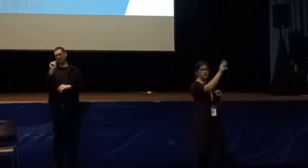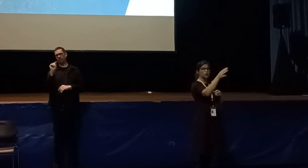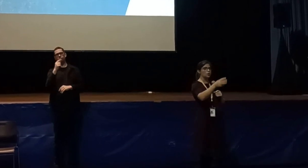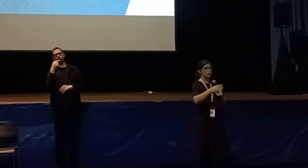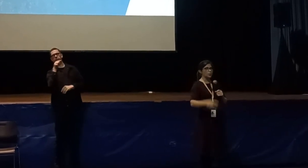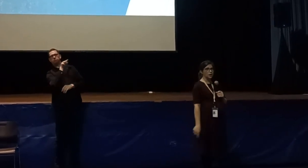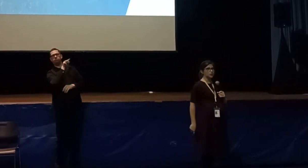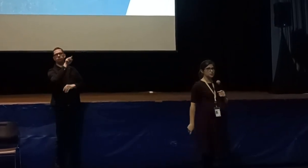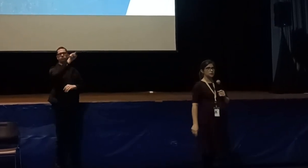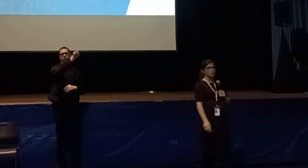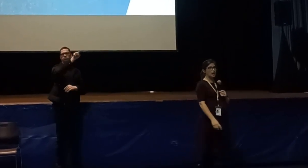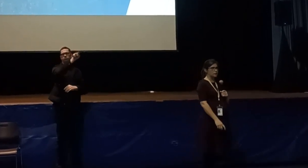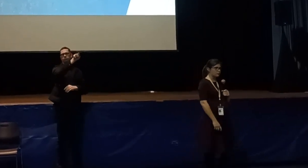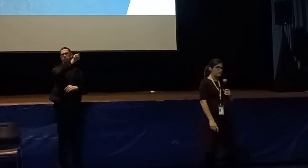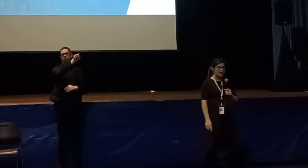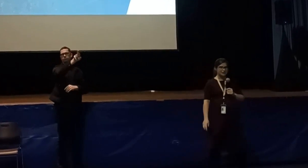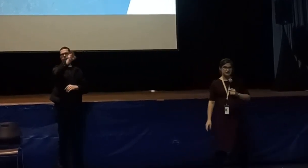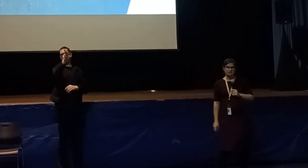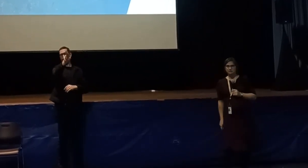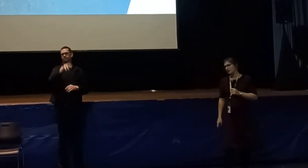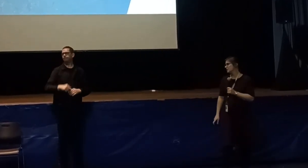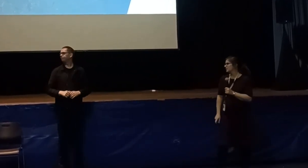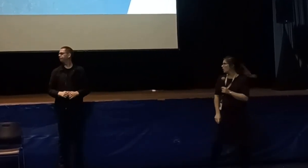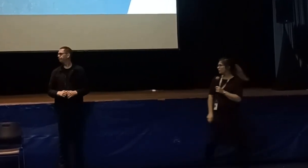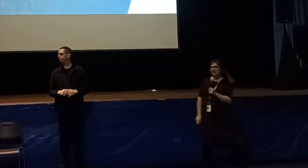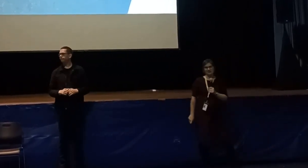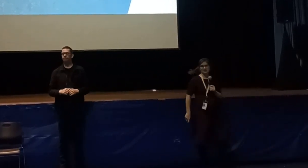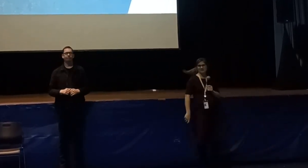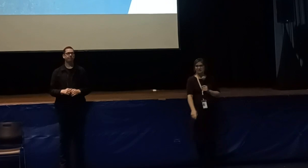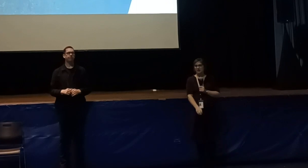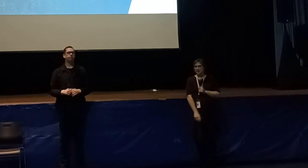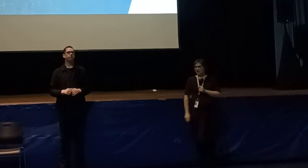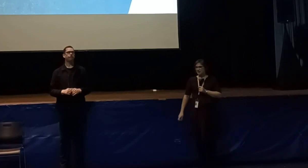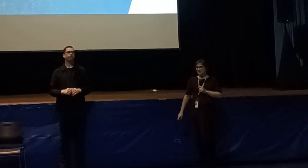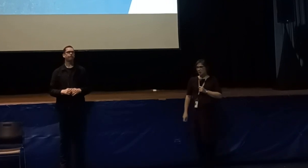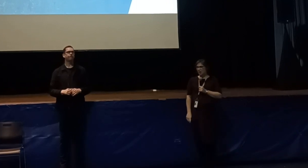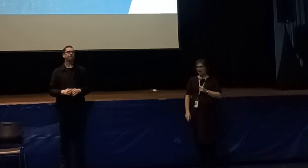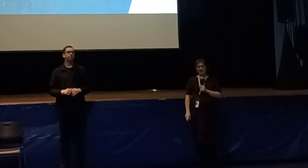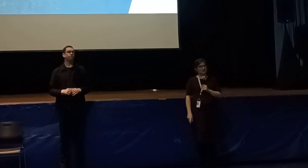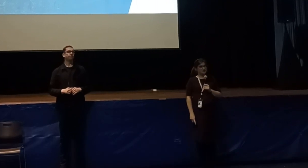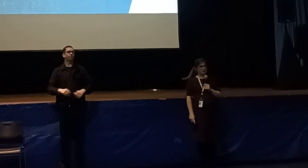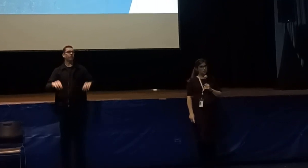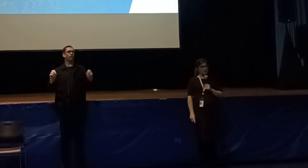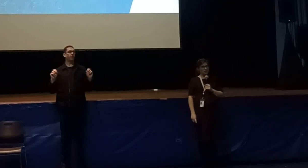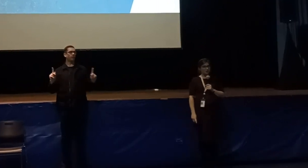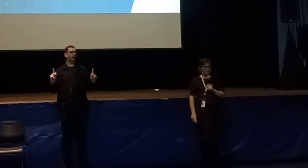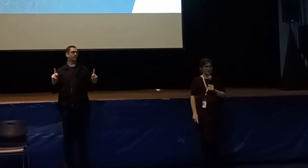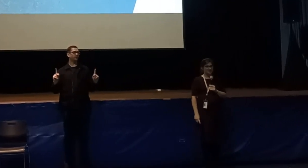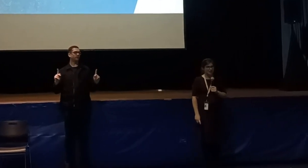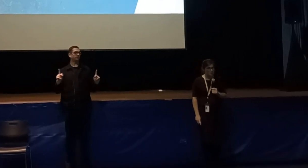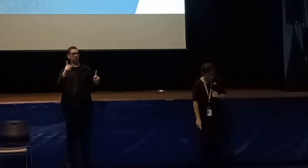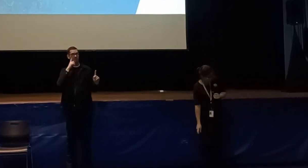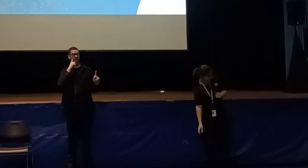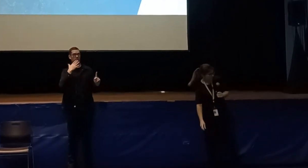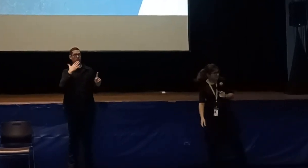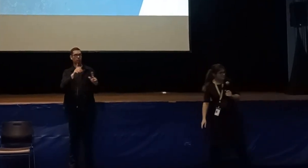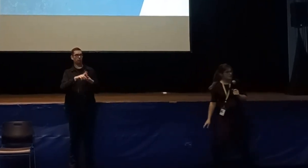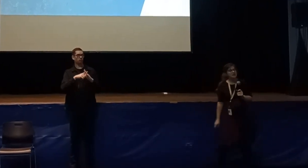facility down the corridor to the right. All right. So I think we are pretty good to